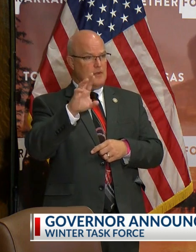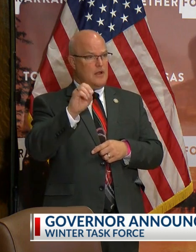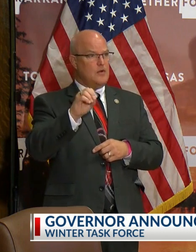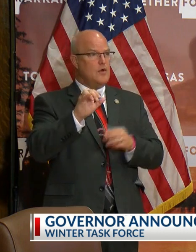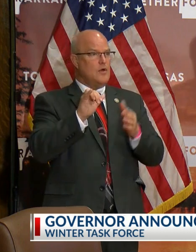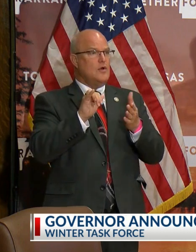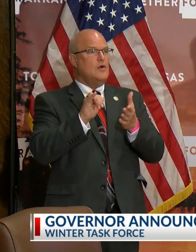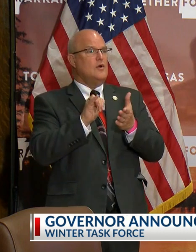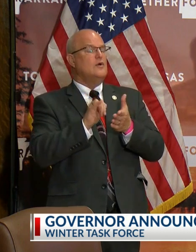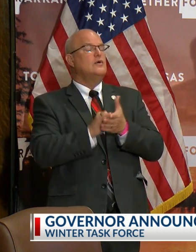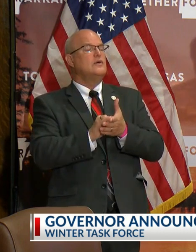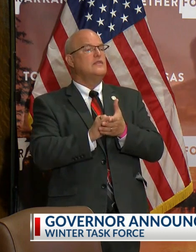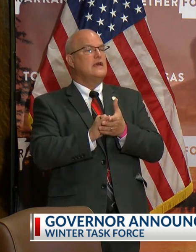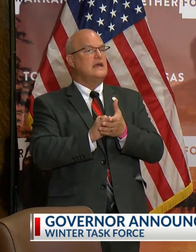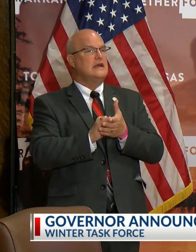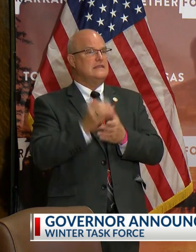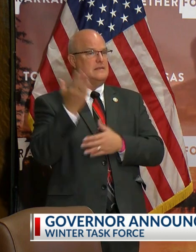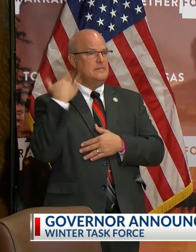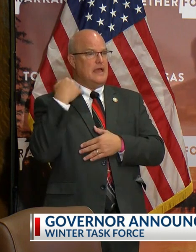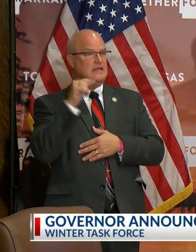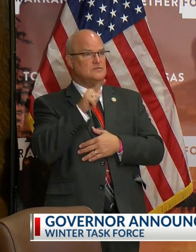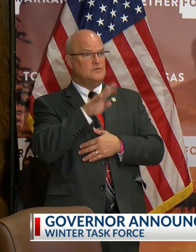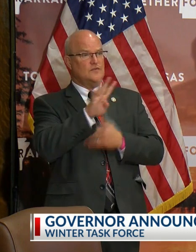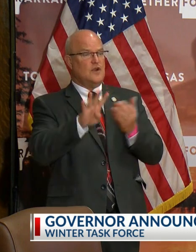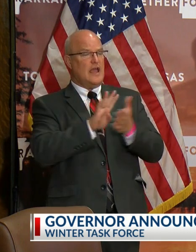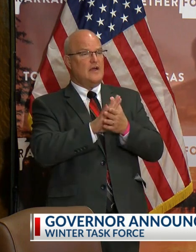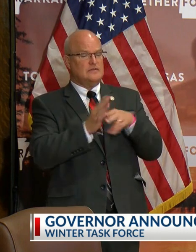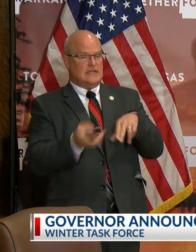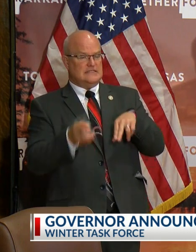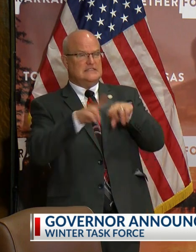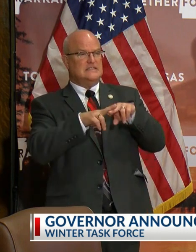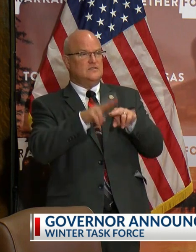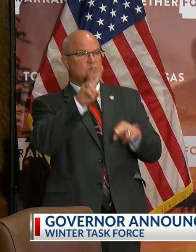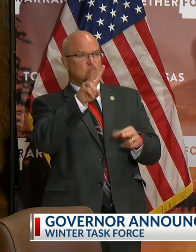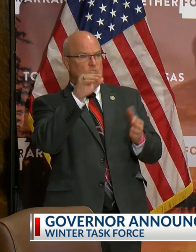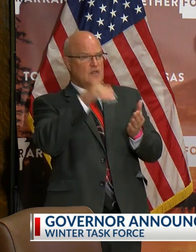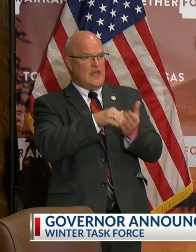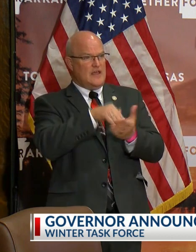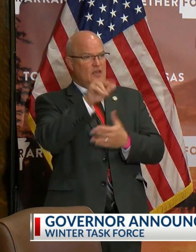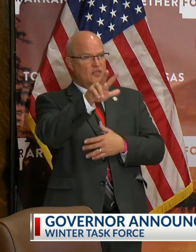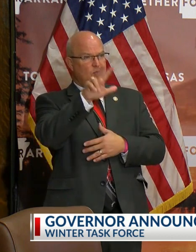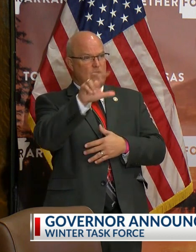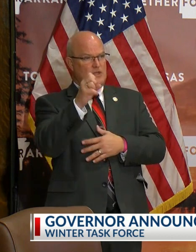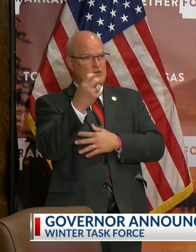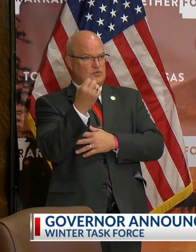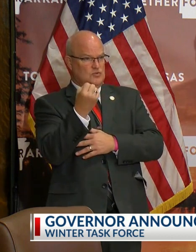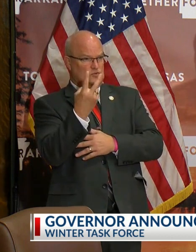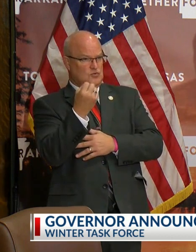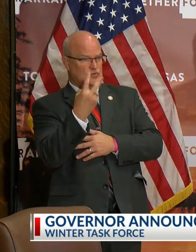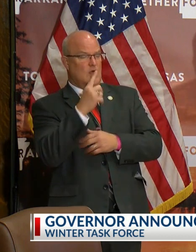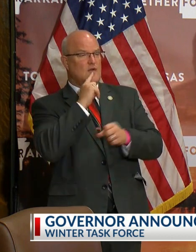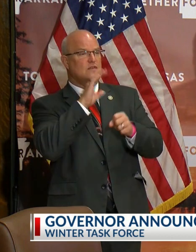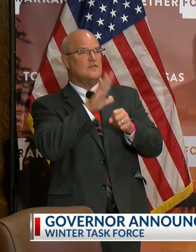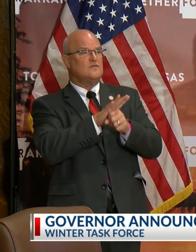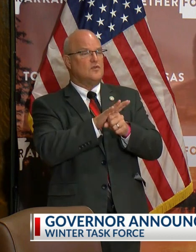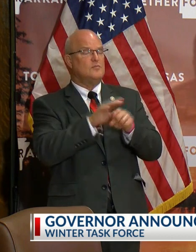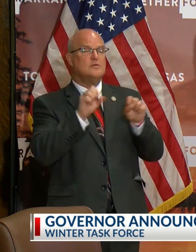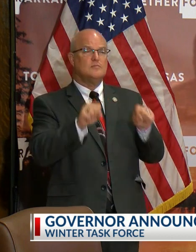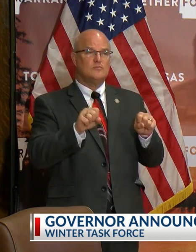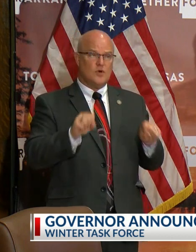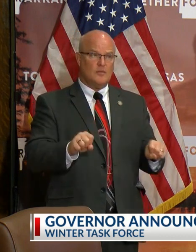that the last 24 hours we've had an additional 2,312 confirmed and